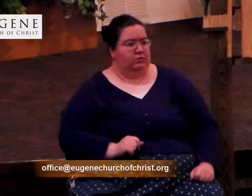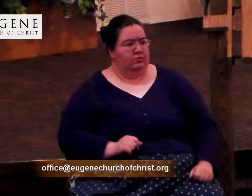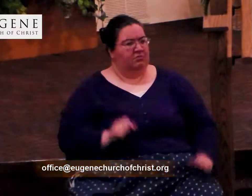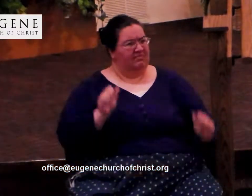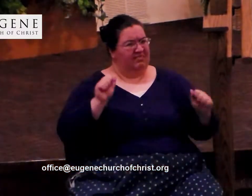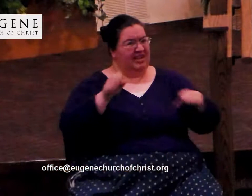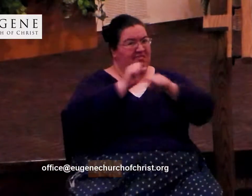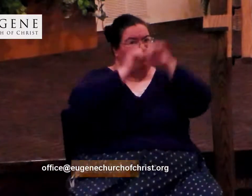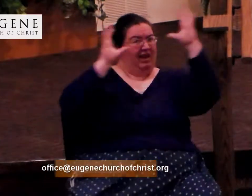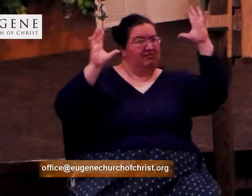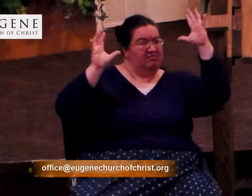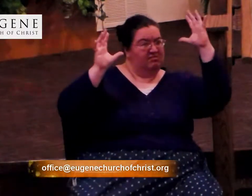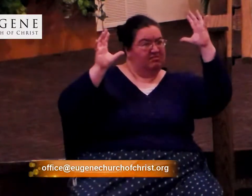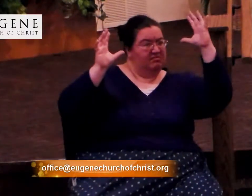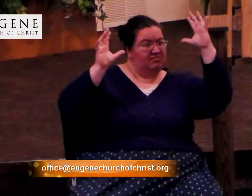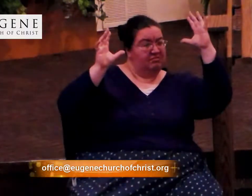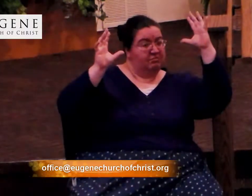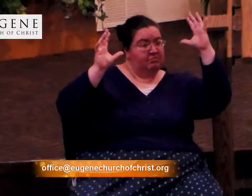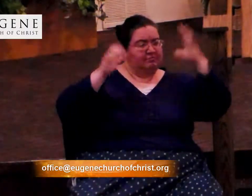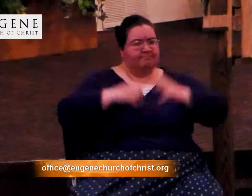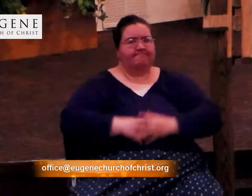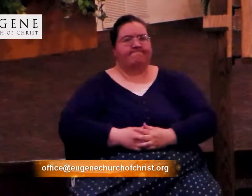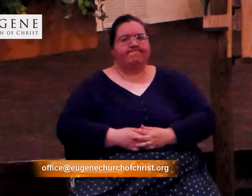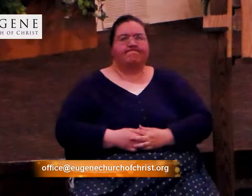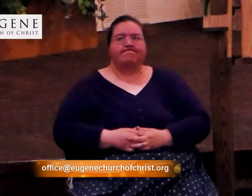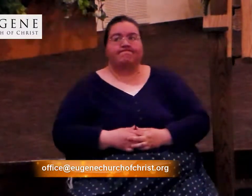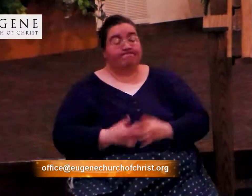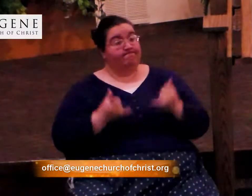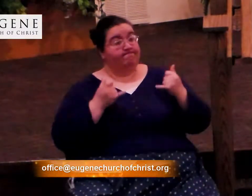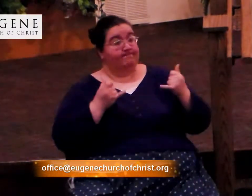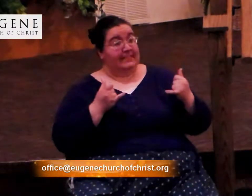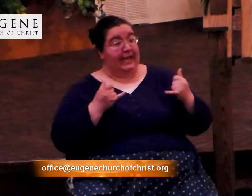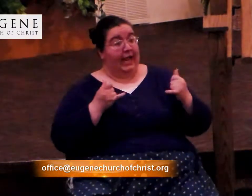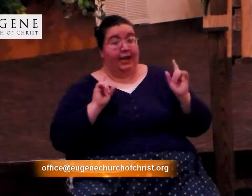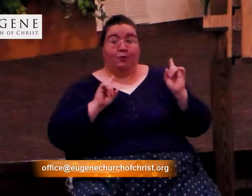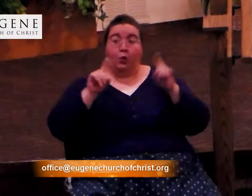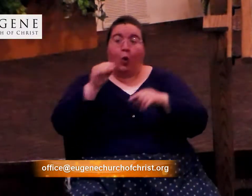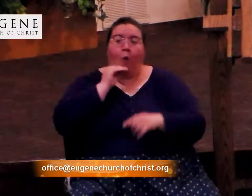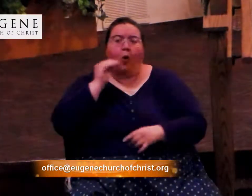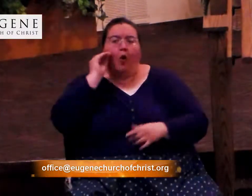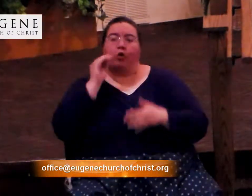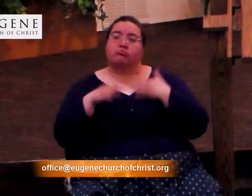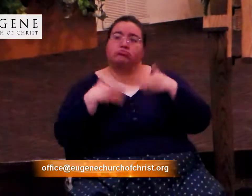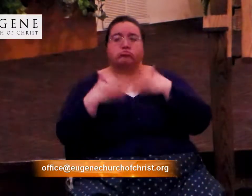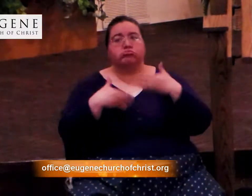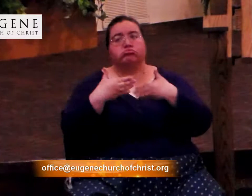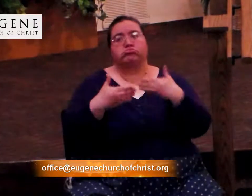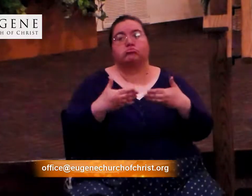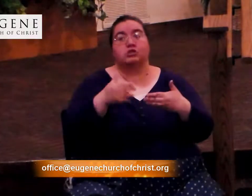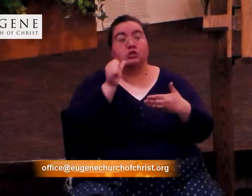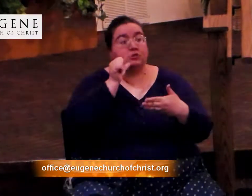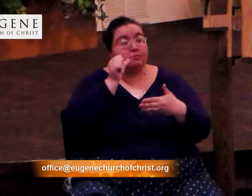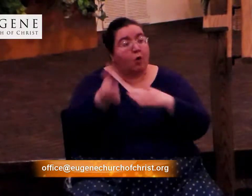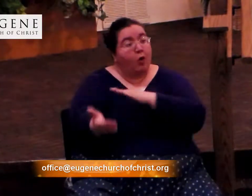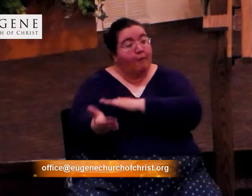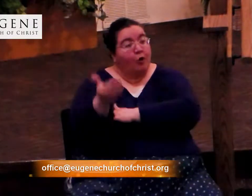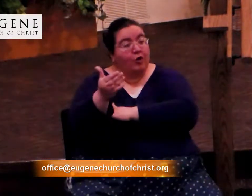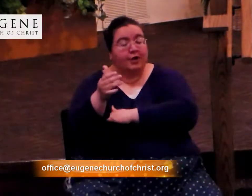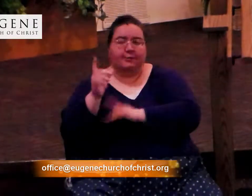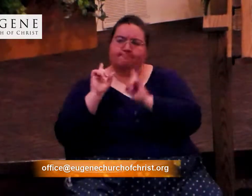minute, if you were to go home today and go on through your day and go off to work in the morning or whatever you do on a Monday, and you get